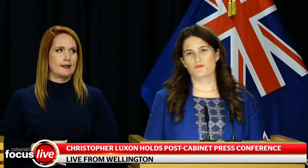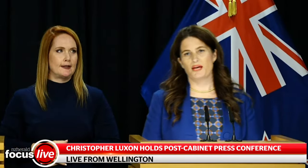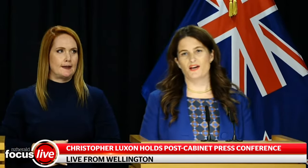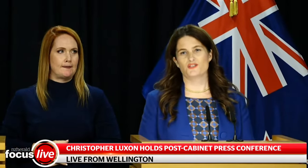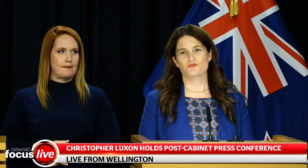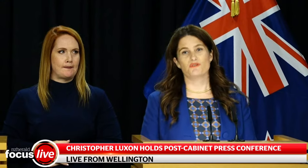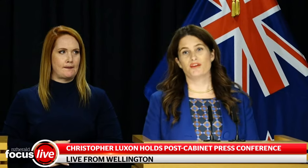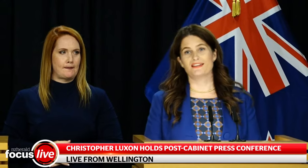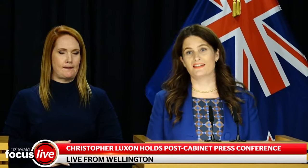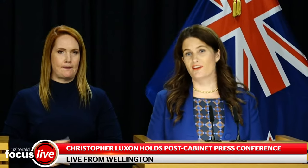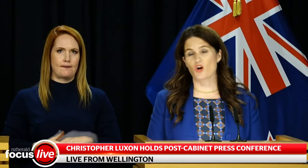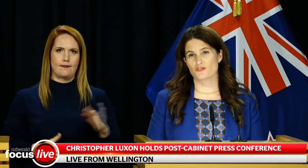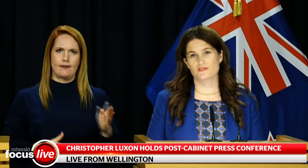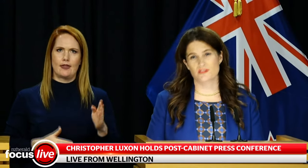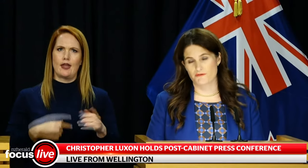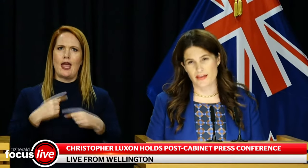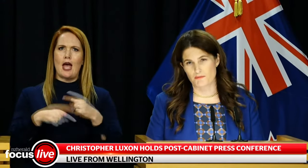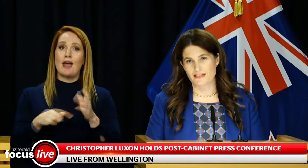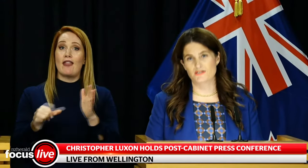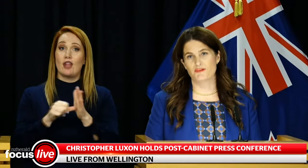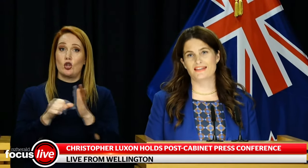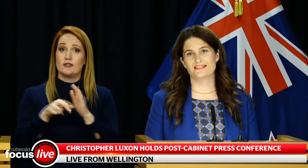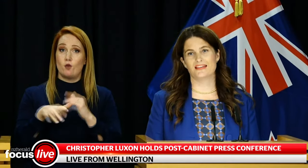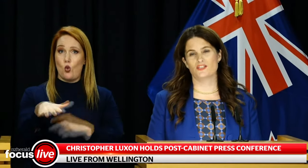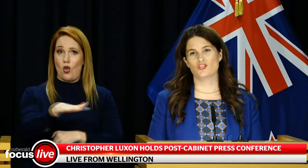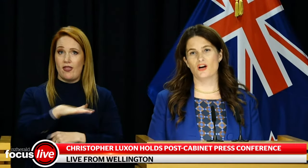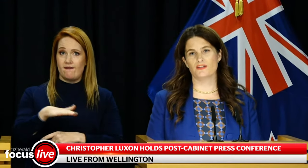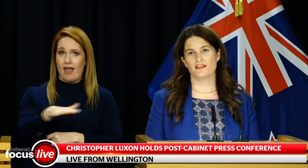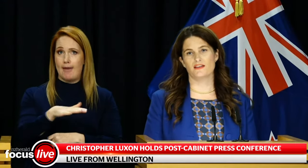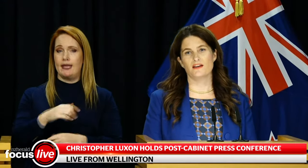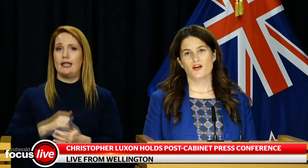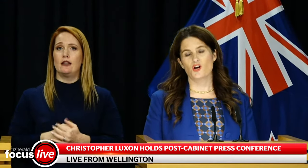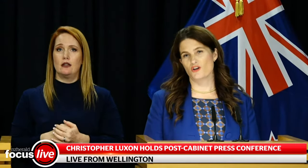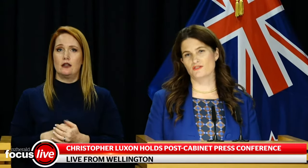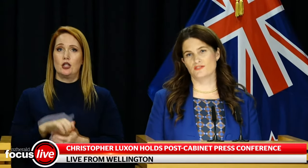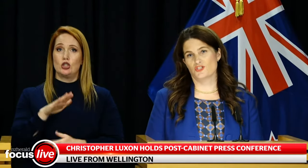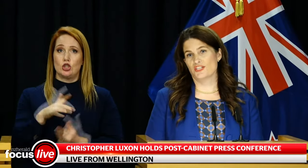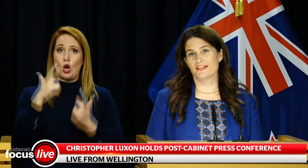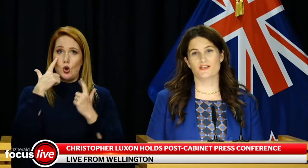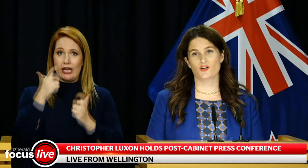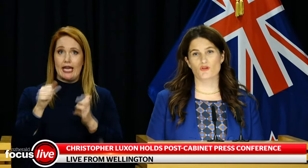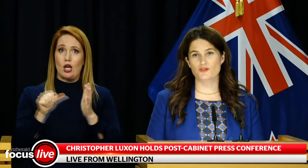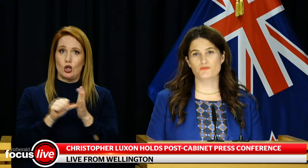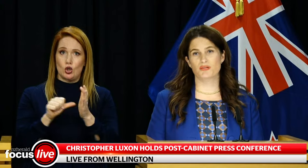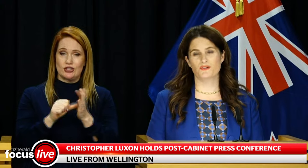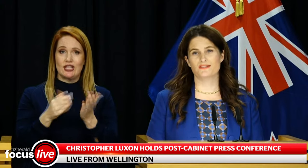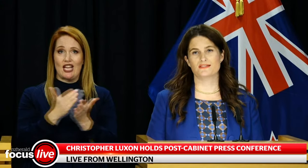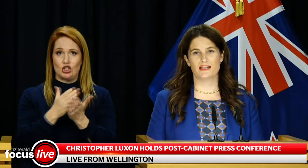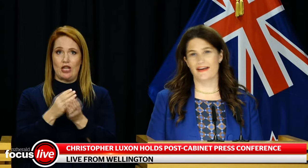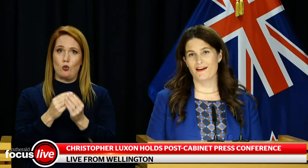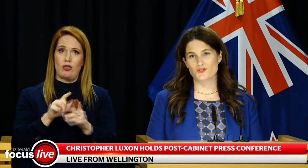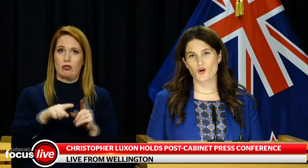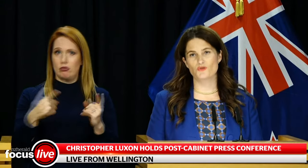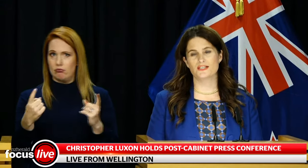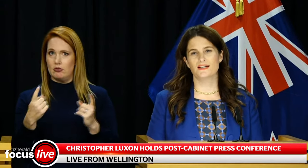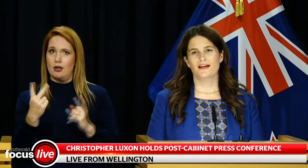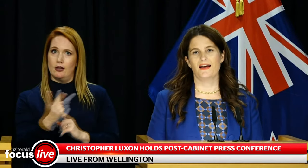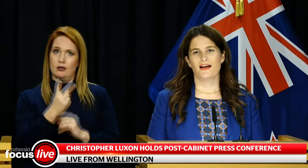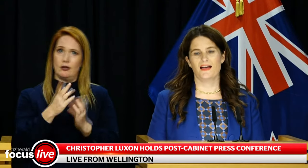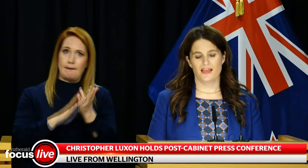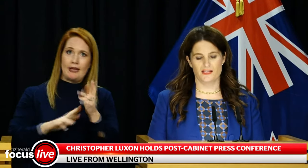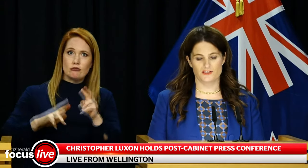this is about refunding the costs that families face, and childcare costs are shared across parents in a